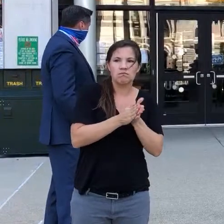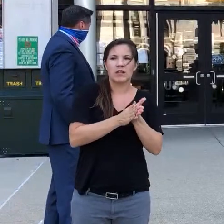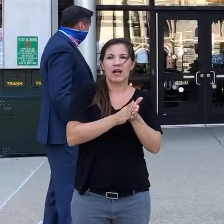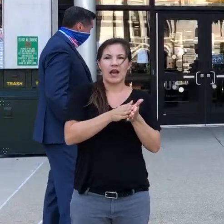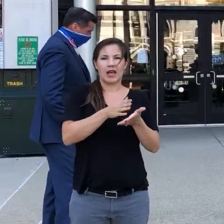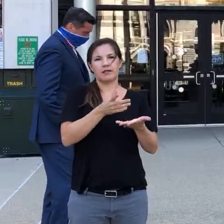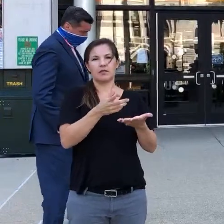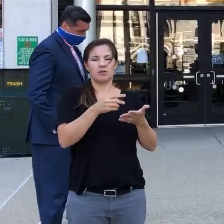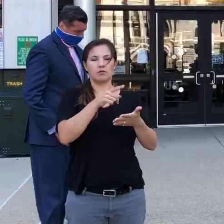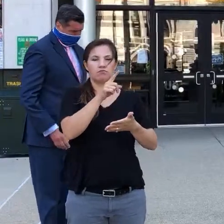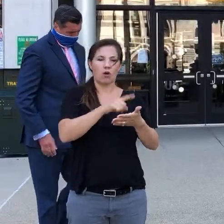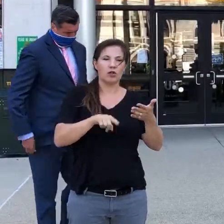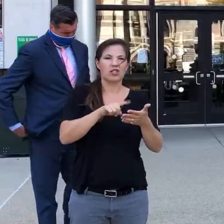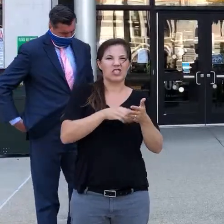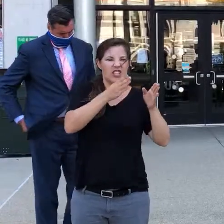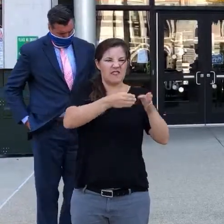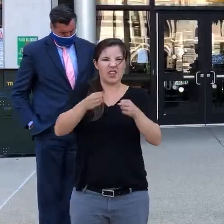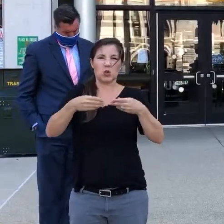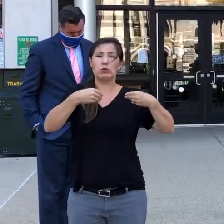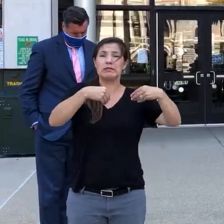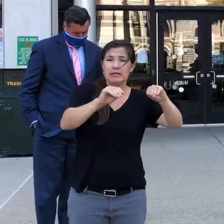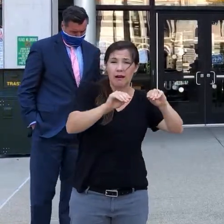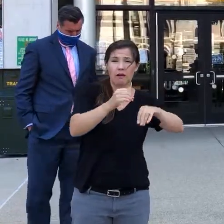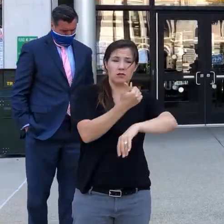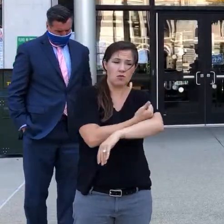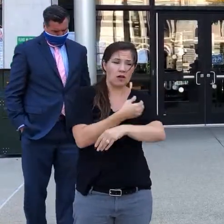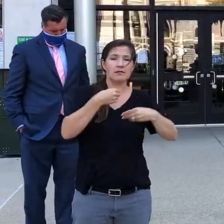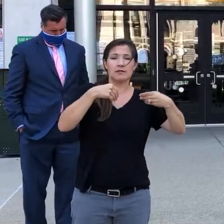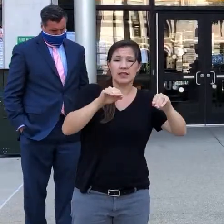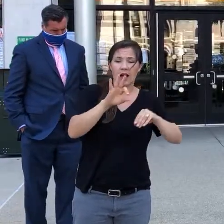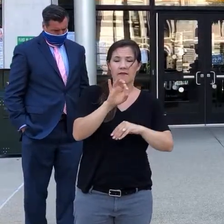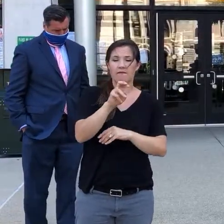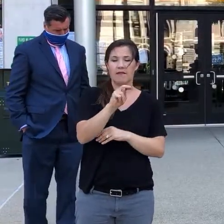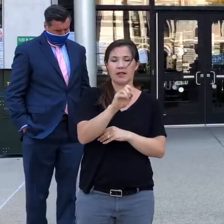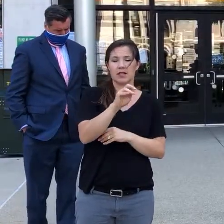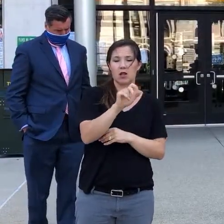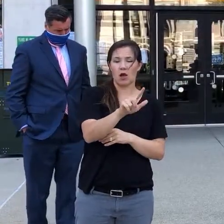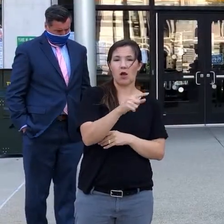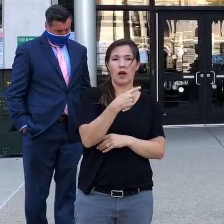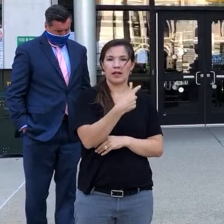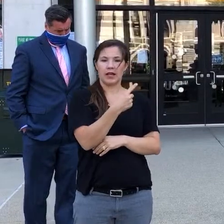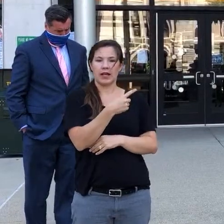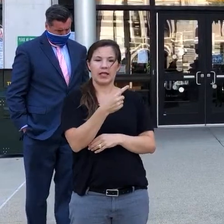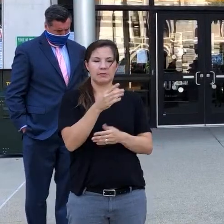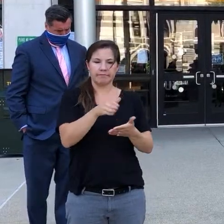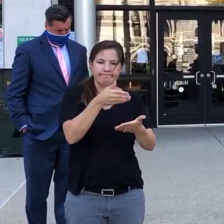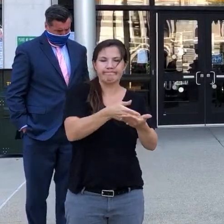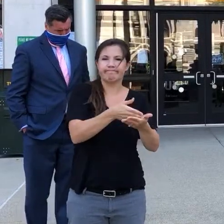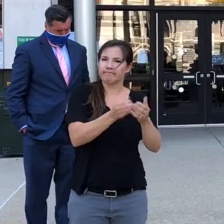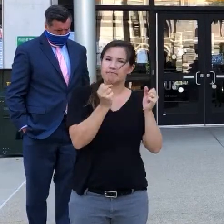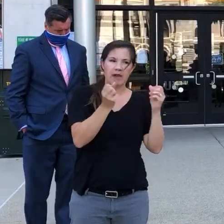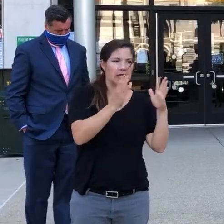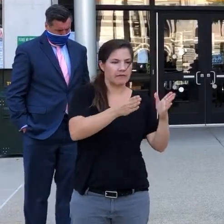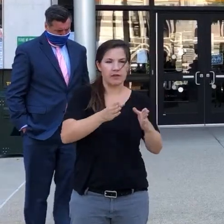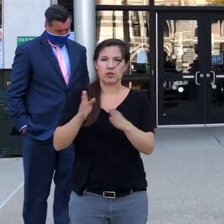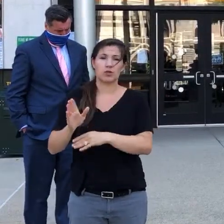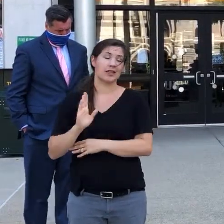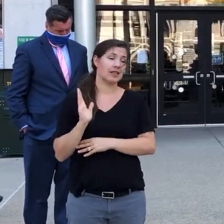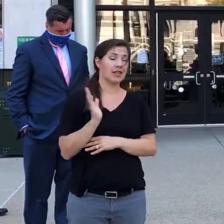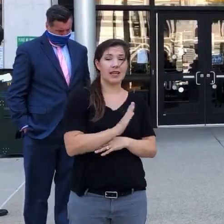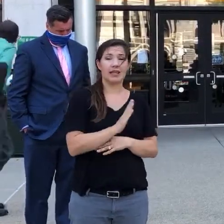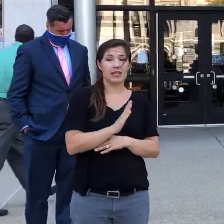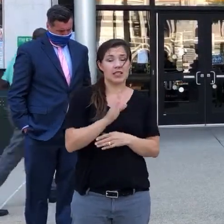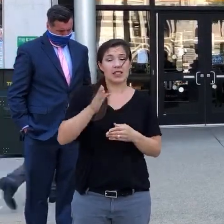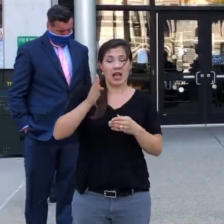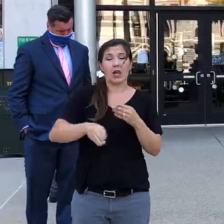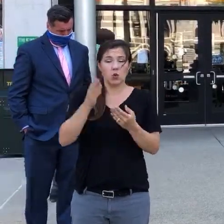of individuals who sell fentanyl, who sell other drugs. And I know that he's been prosecuting individuals, and his prosecutions in the